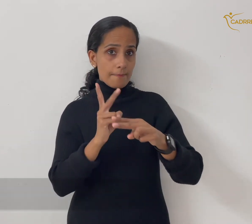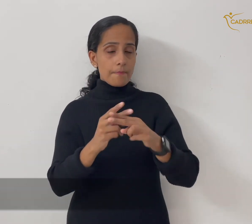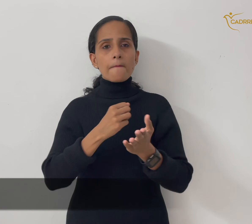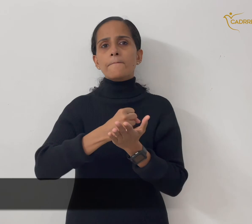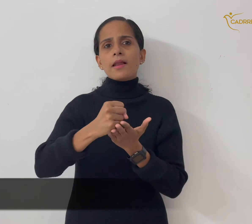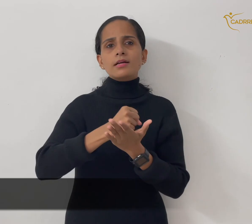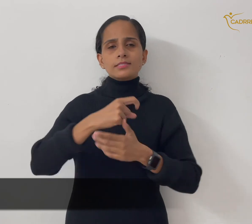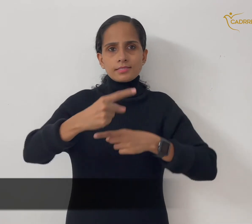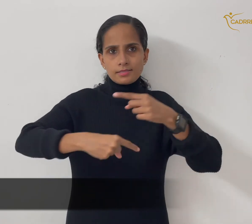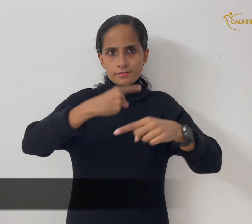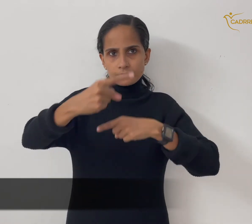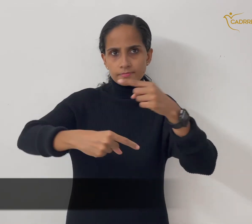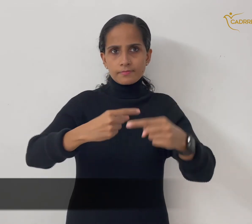Keep practicing.